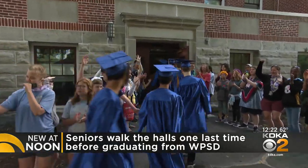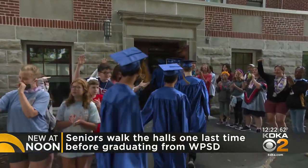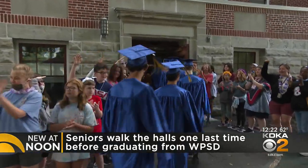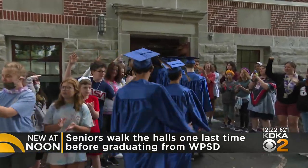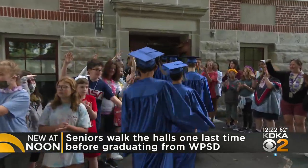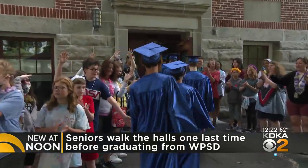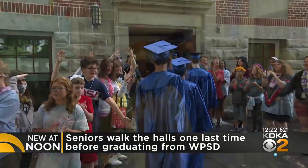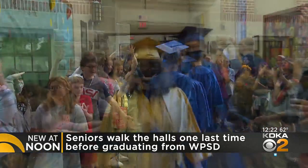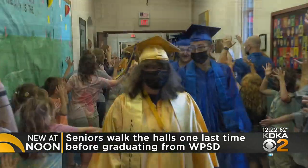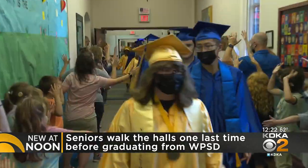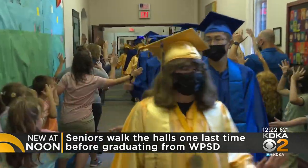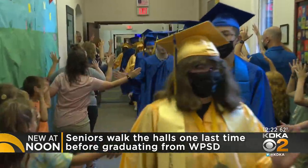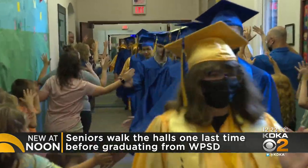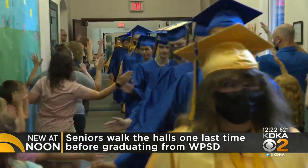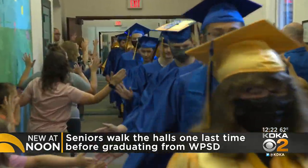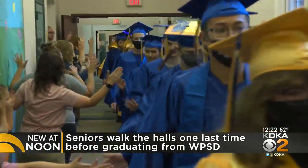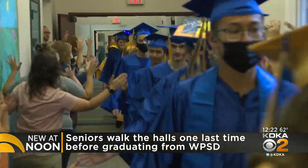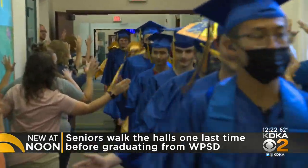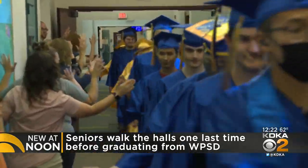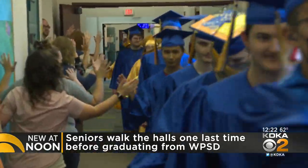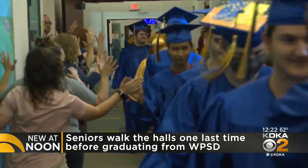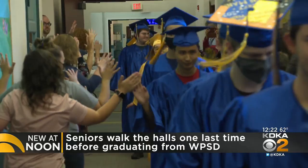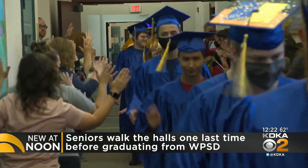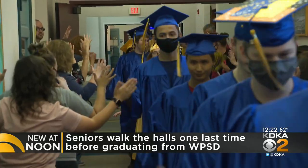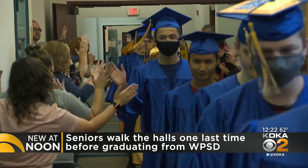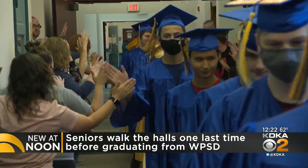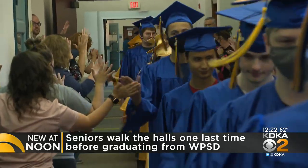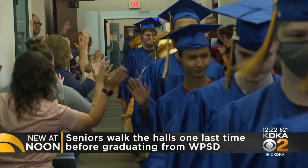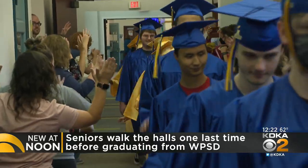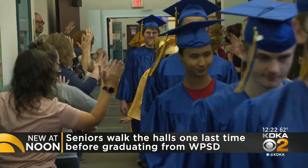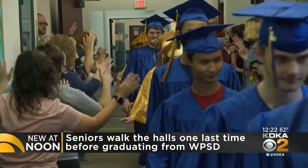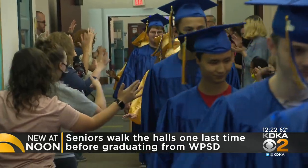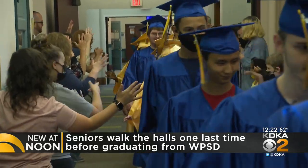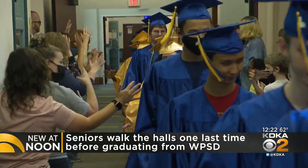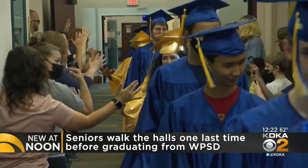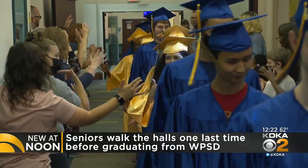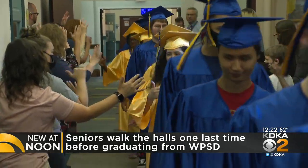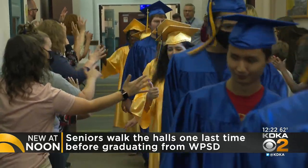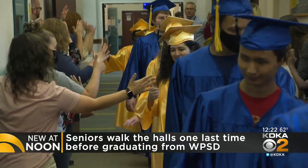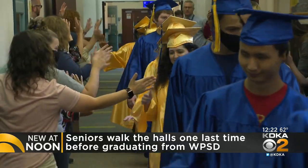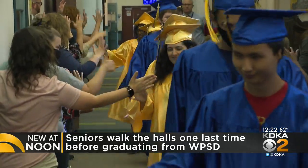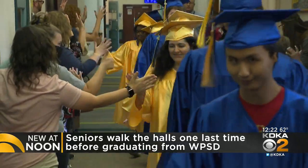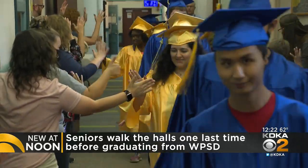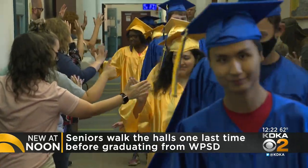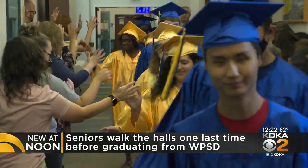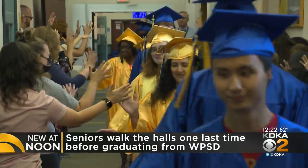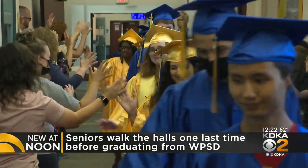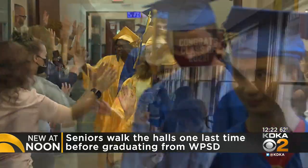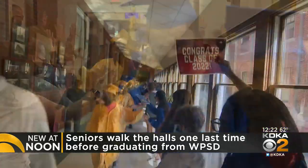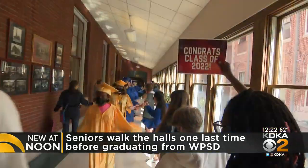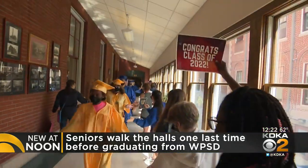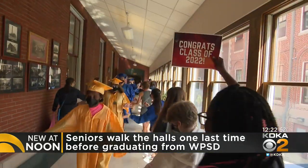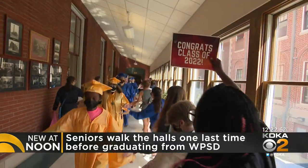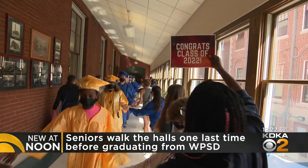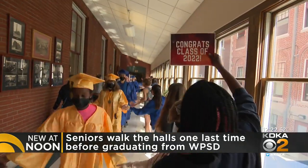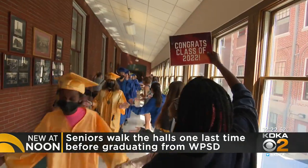School for the Deaf and set out to make their mark on the world. This morning they had a chance to walk the halls one last time with